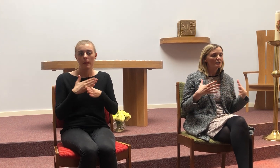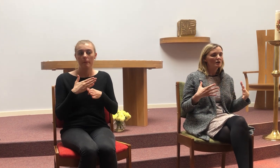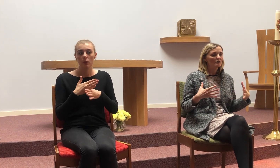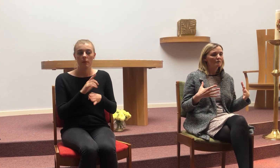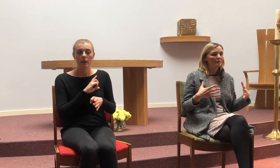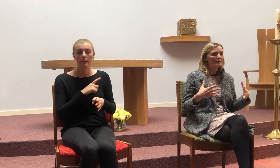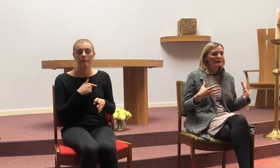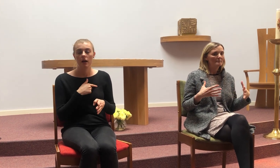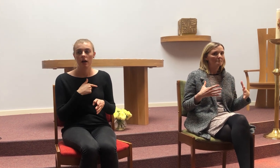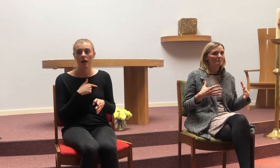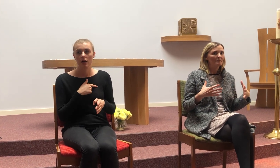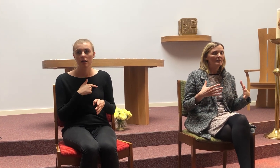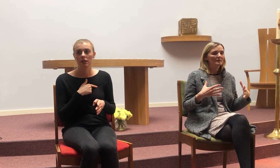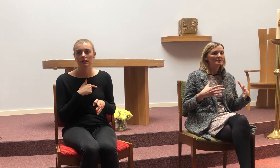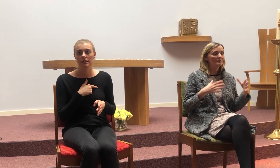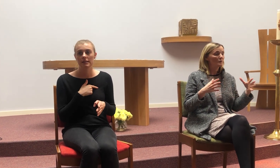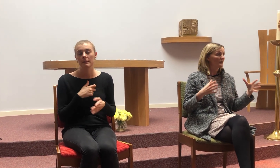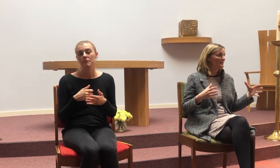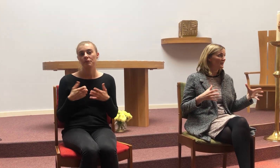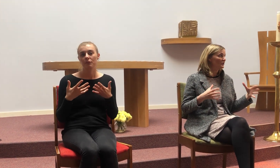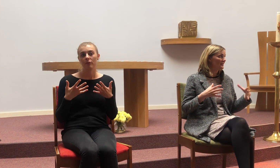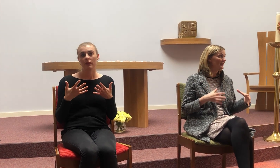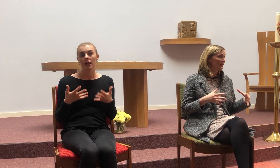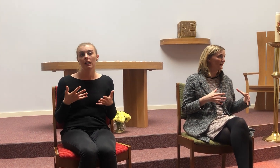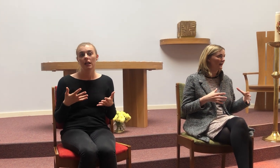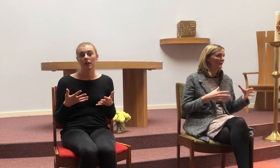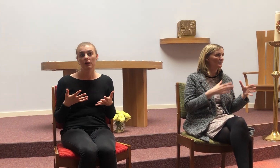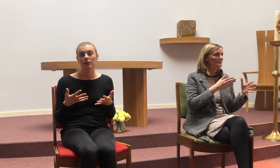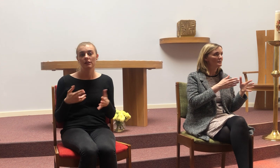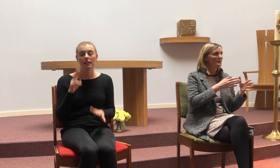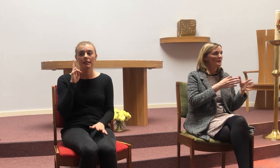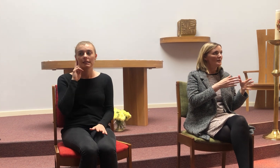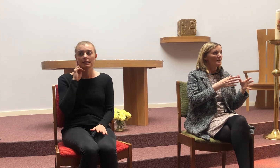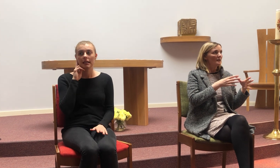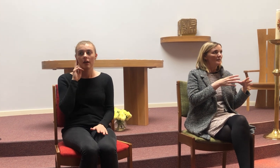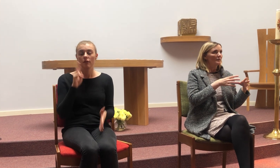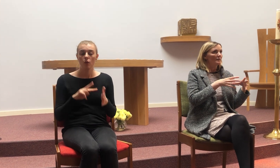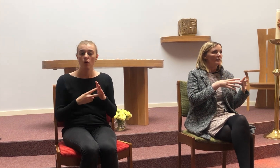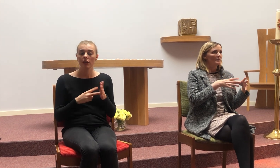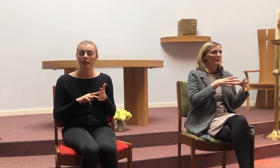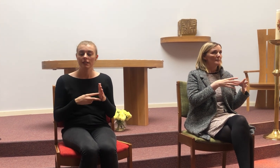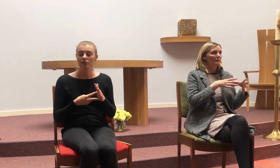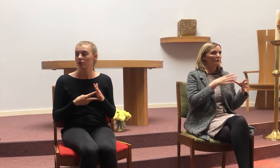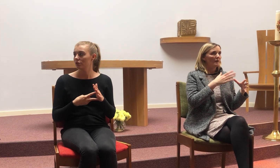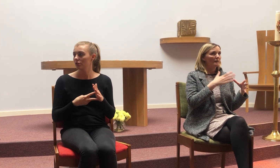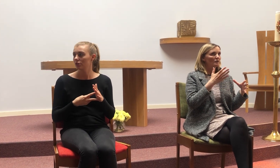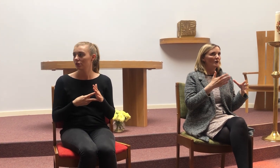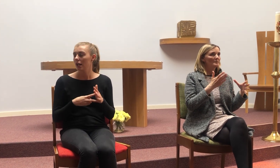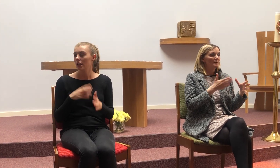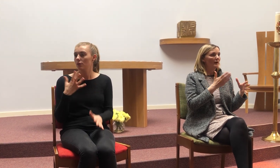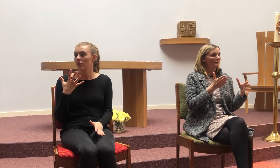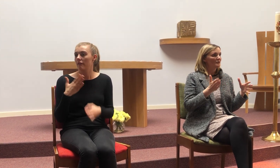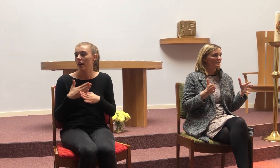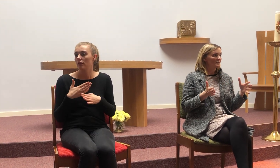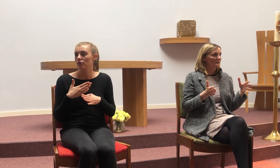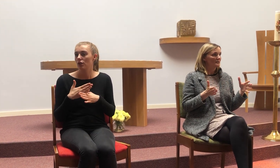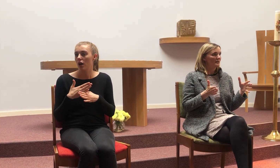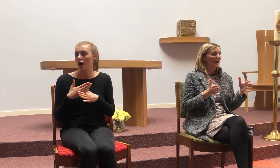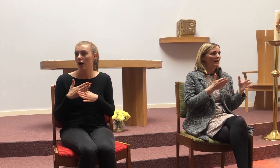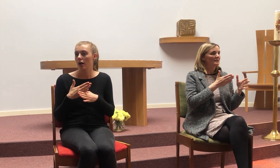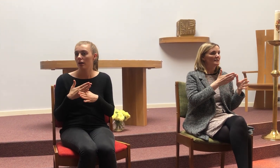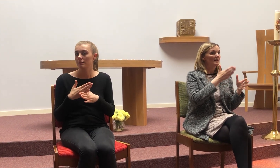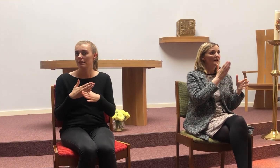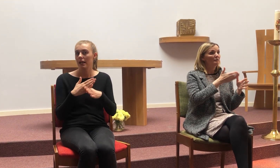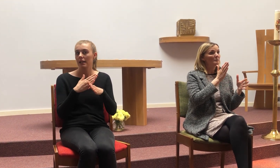a lot of the deaf organisations here, and there had been about 5 jobs that were